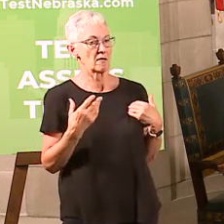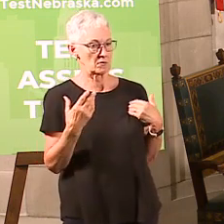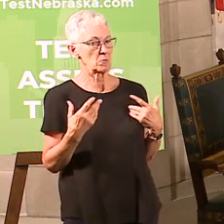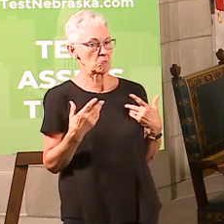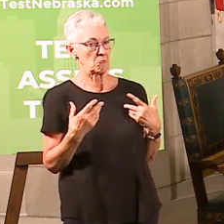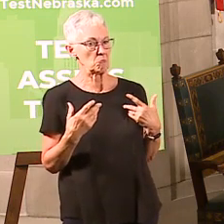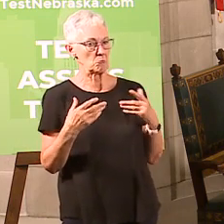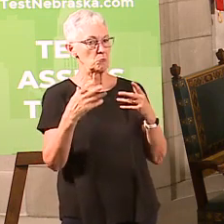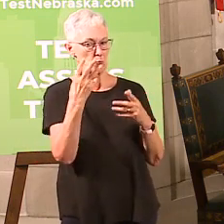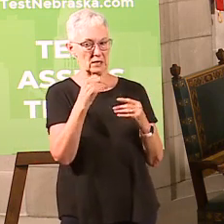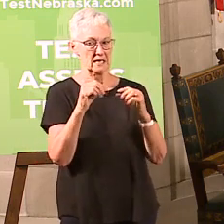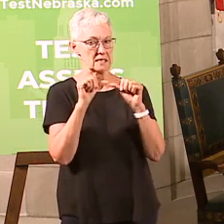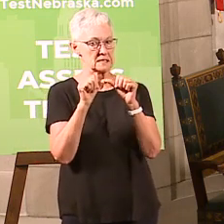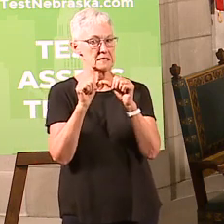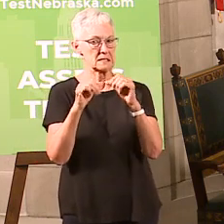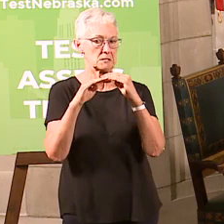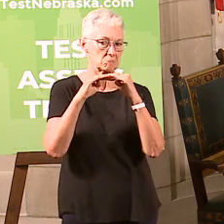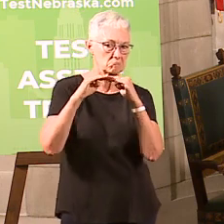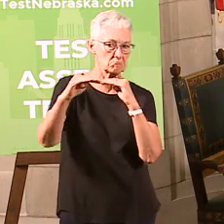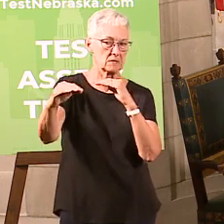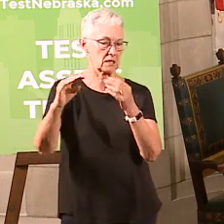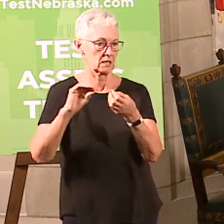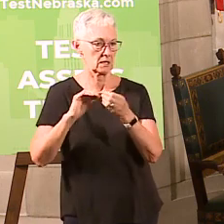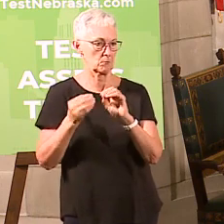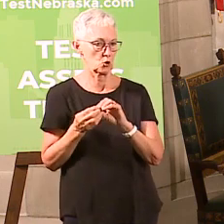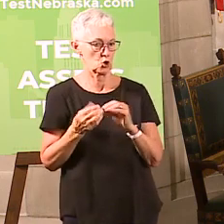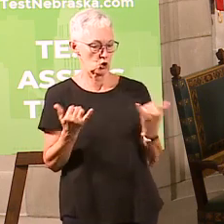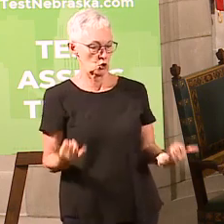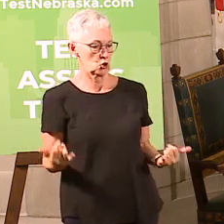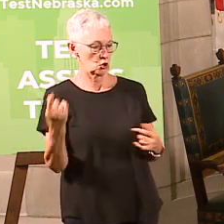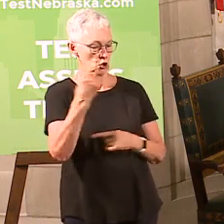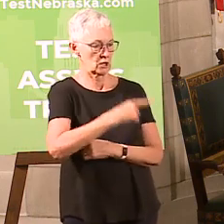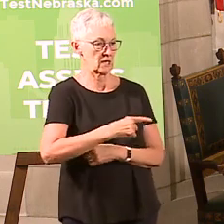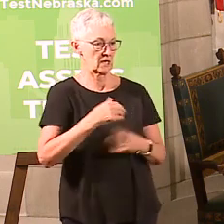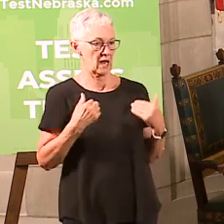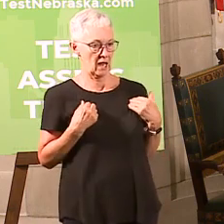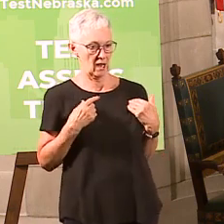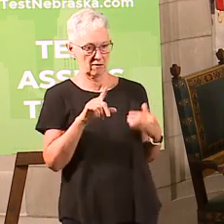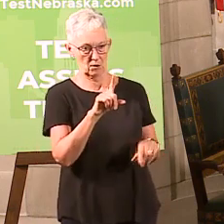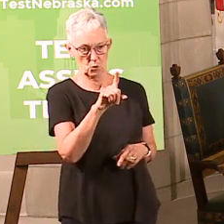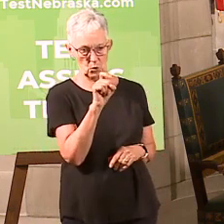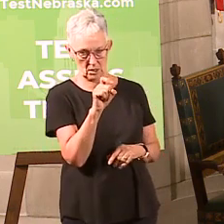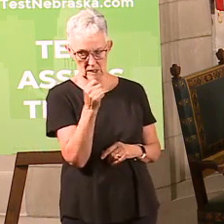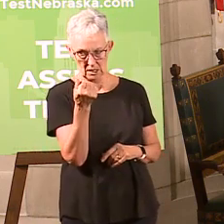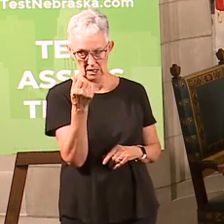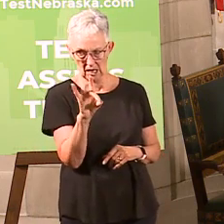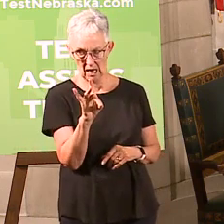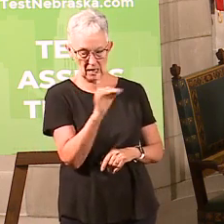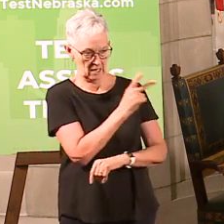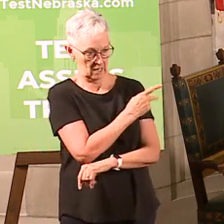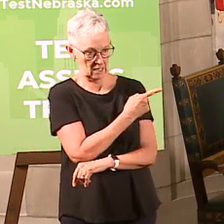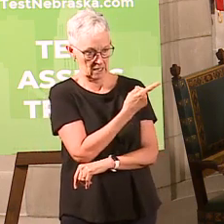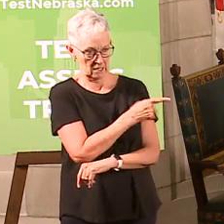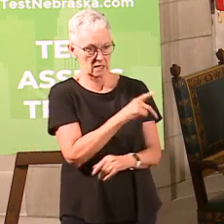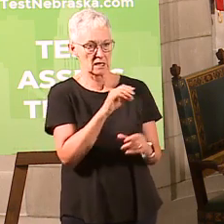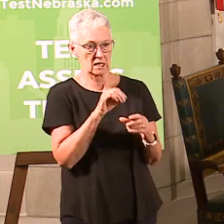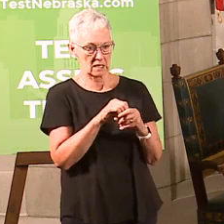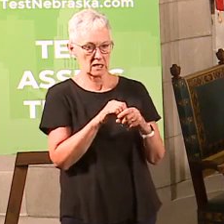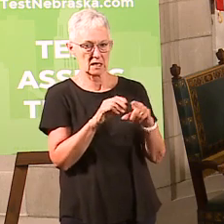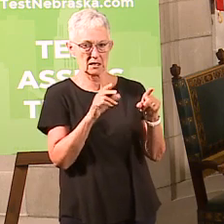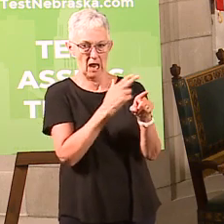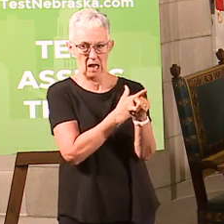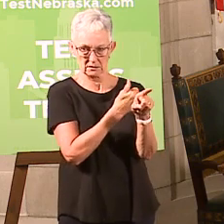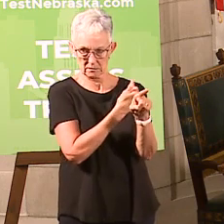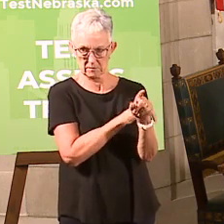numbers over the last 2 weeks. Today we had 118 patients in Douglas County